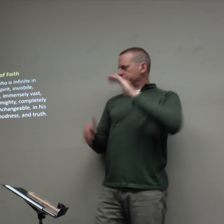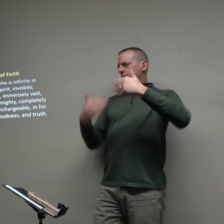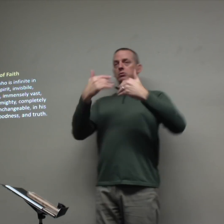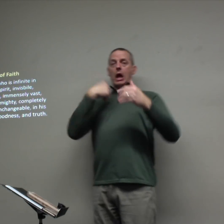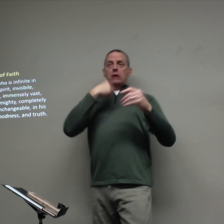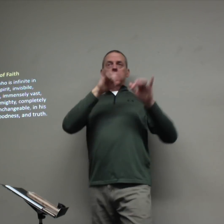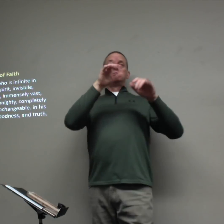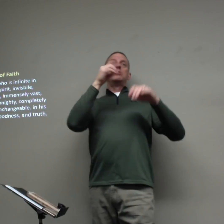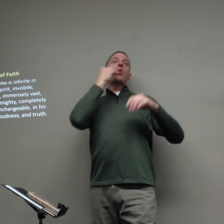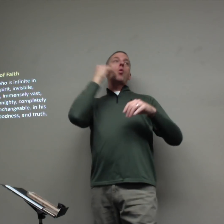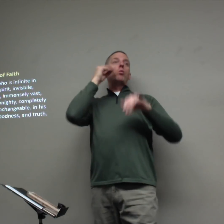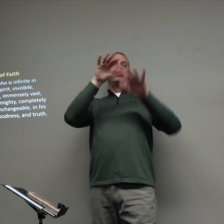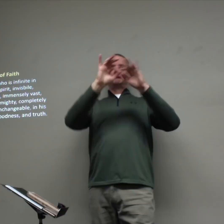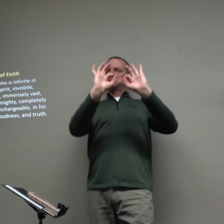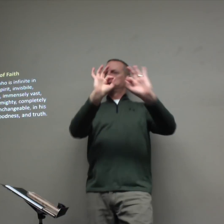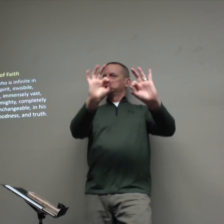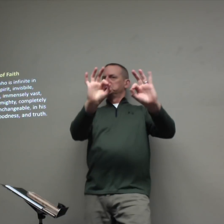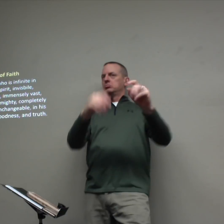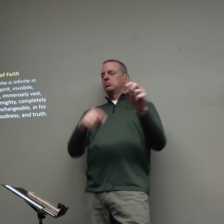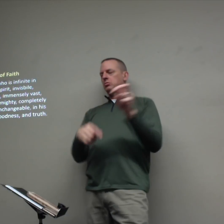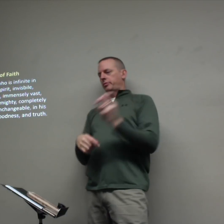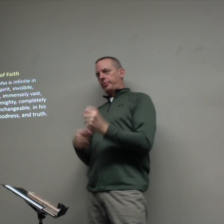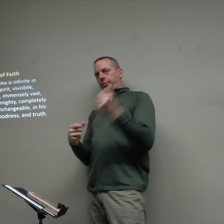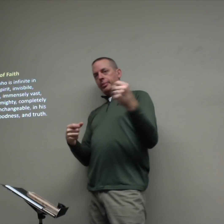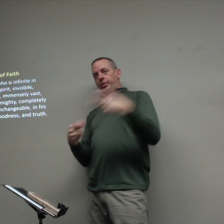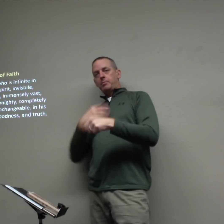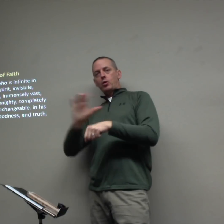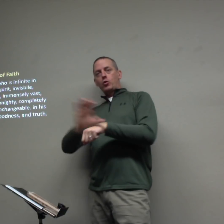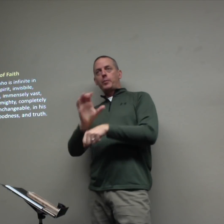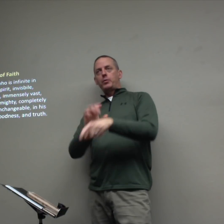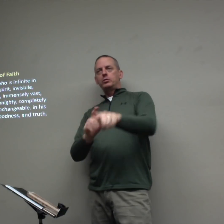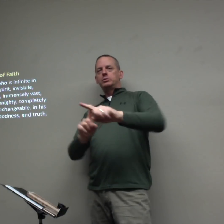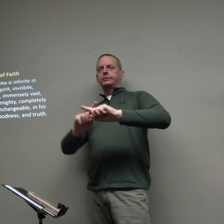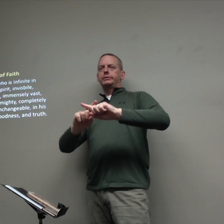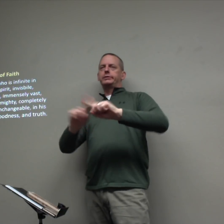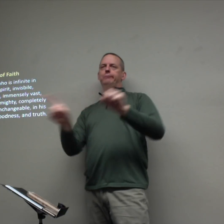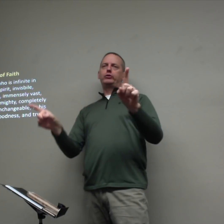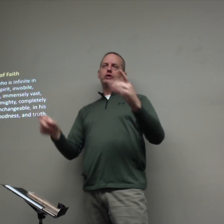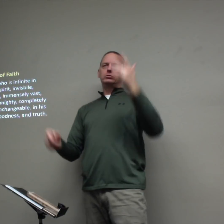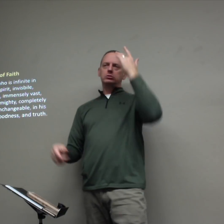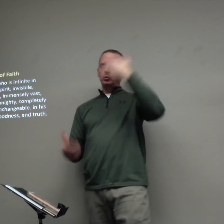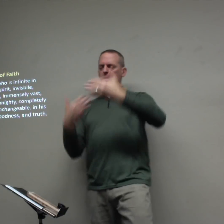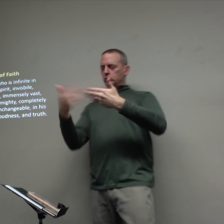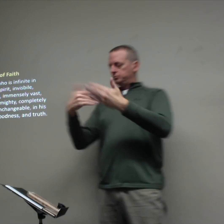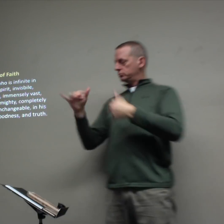A lot of different things, but it's missing a whole bunch of it. At home on the computer was right, but when I transferred it to this lab, I thought it was good.